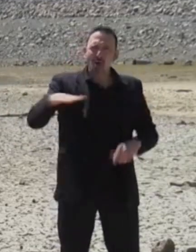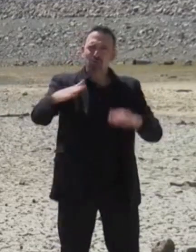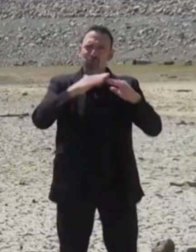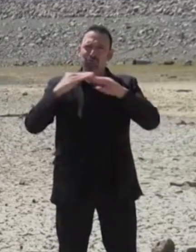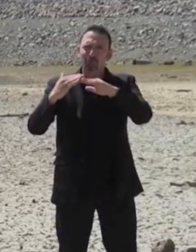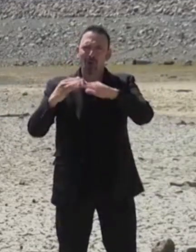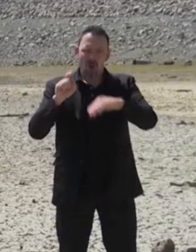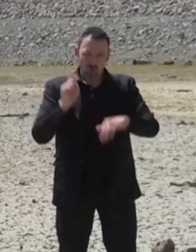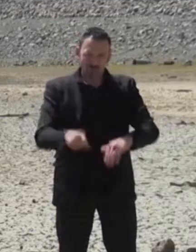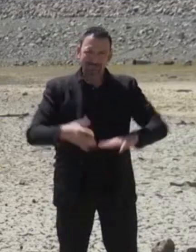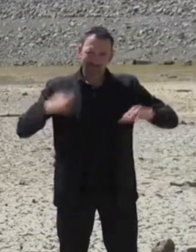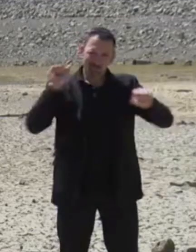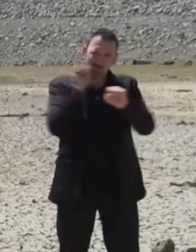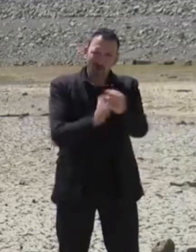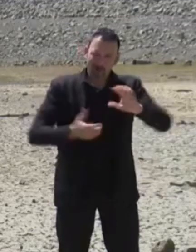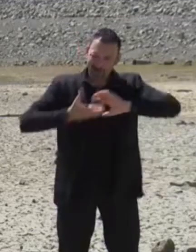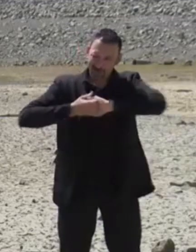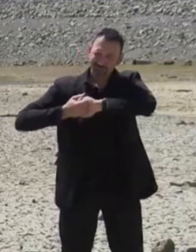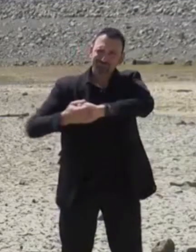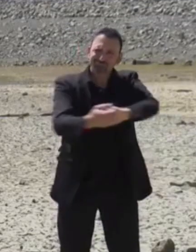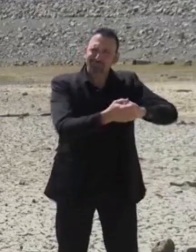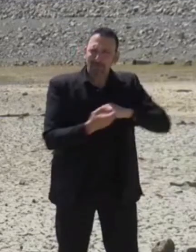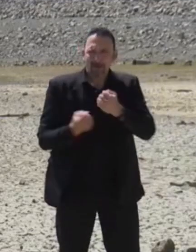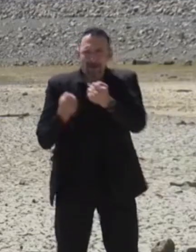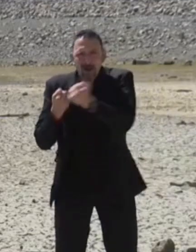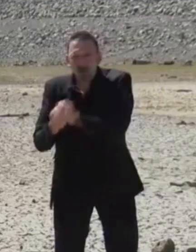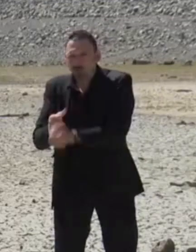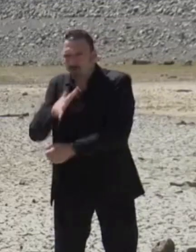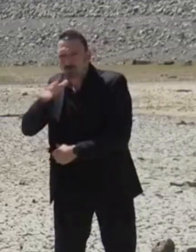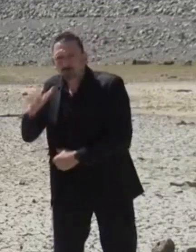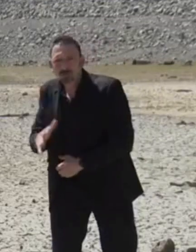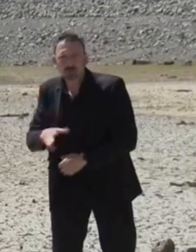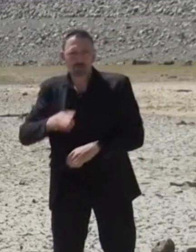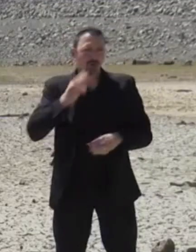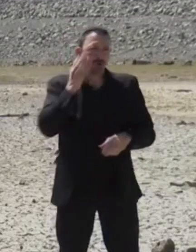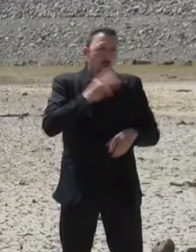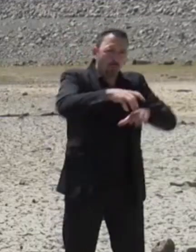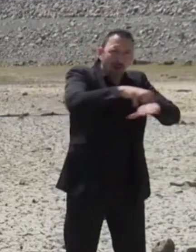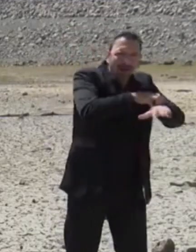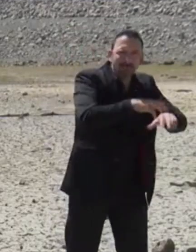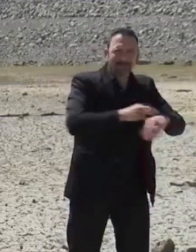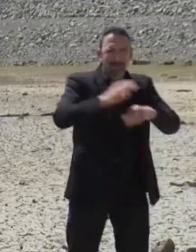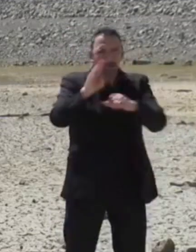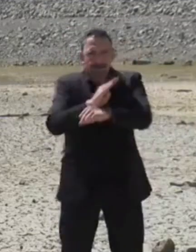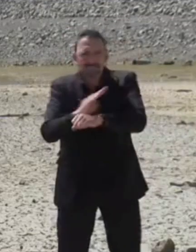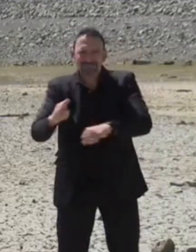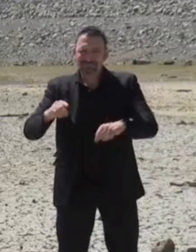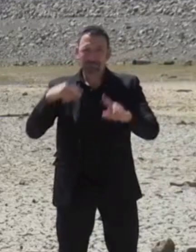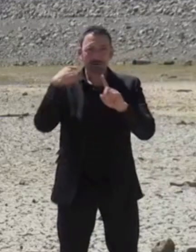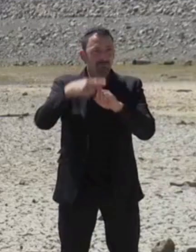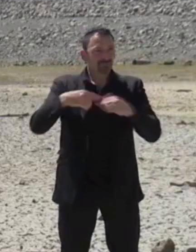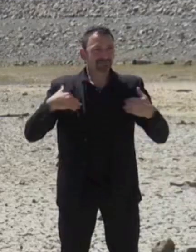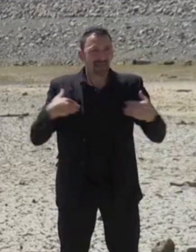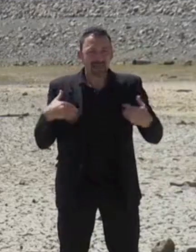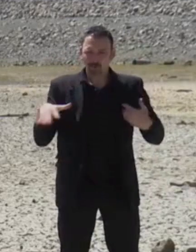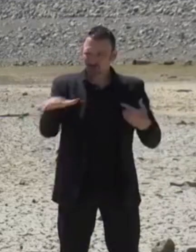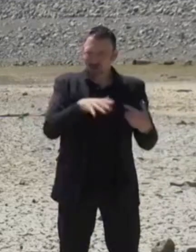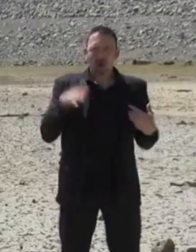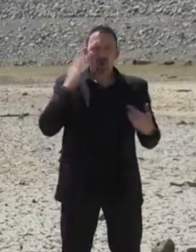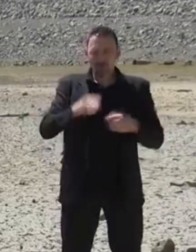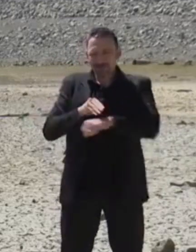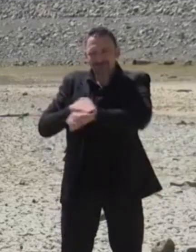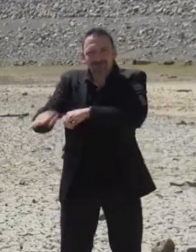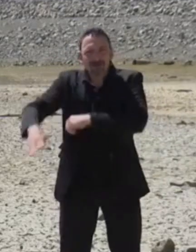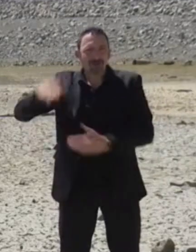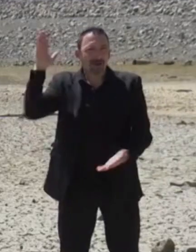mobilize to help the Golden State's hardworking farmers and ranchers and farm workers, along with businesses and endangered species that will be impacted by